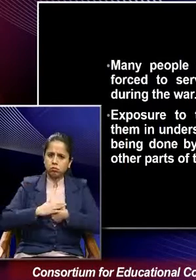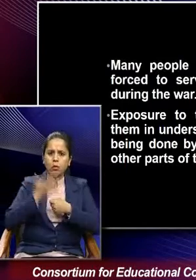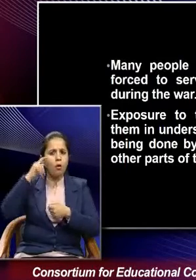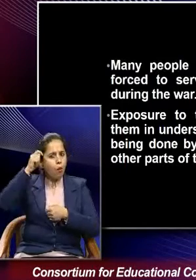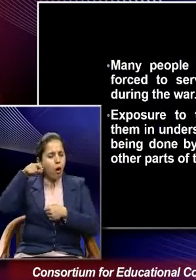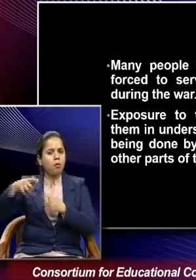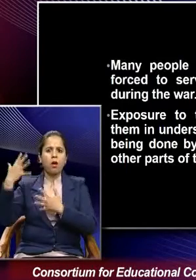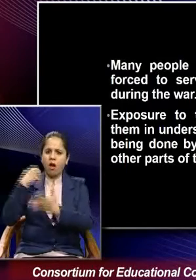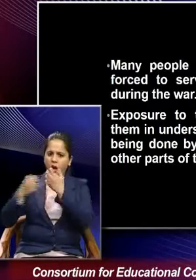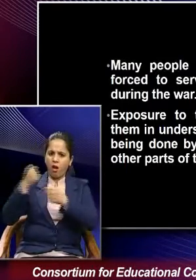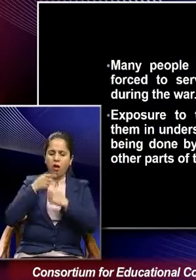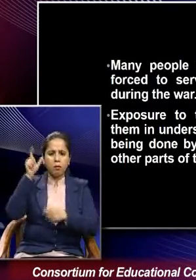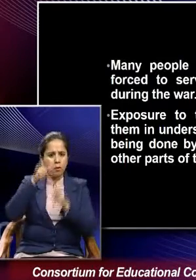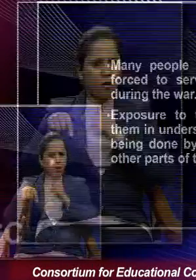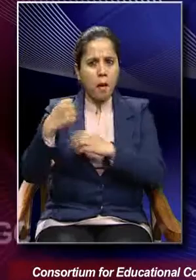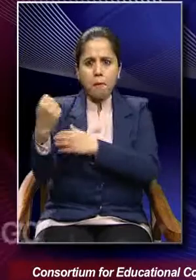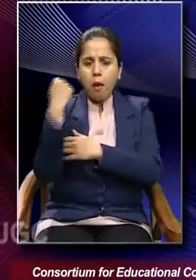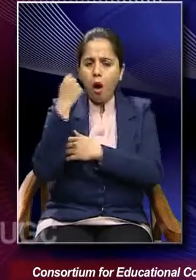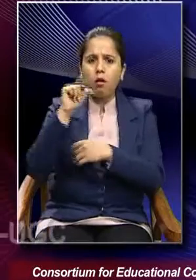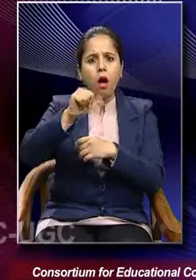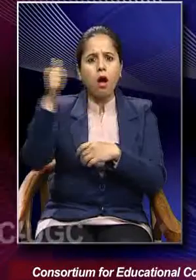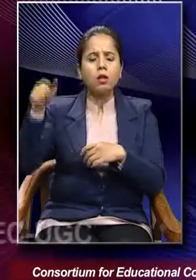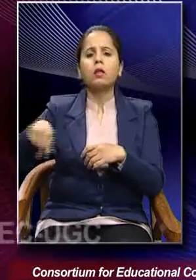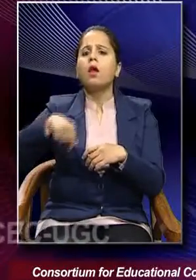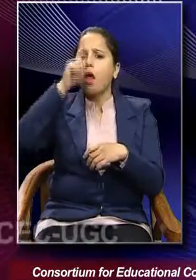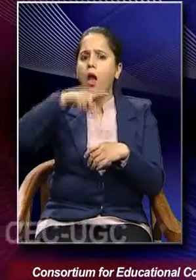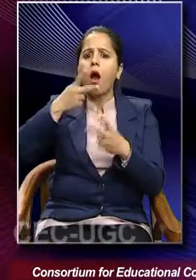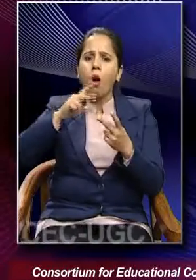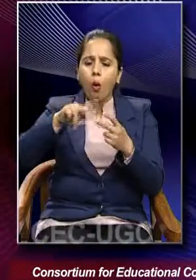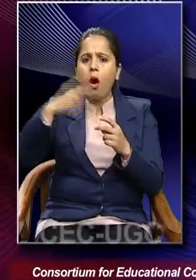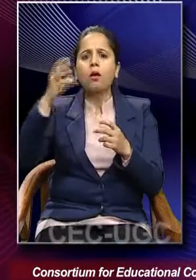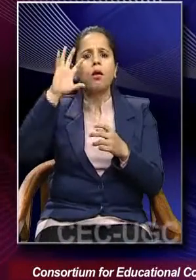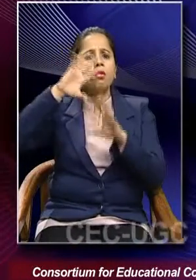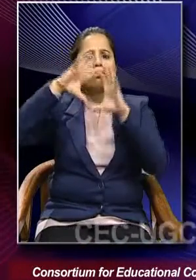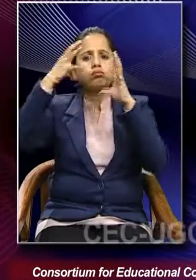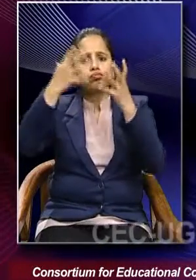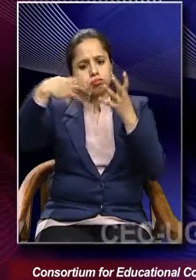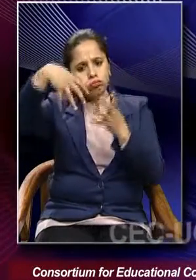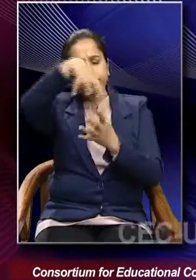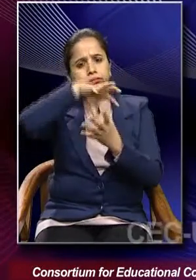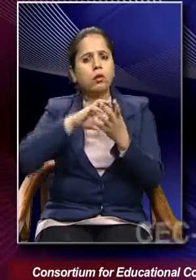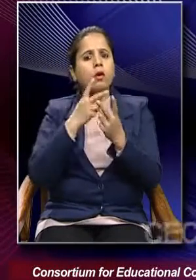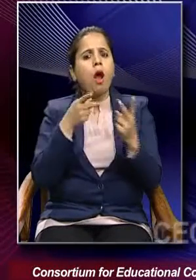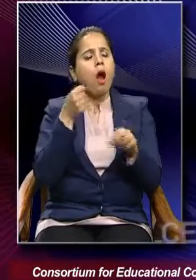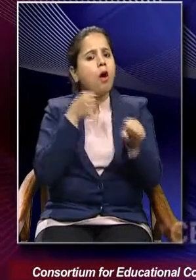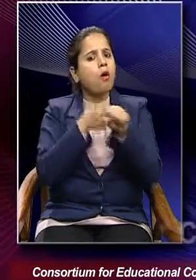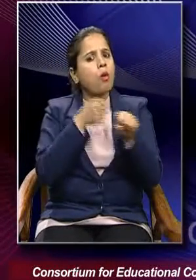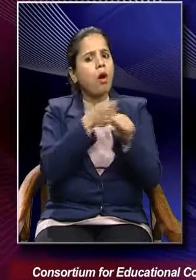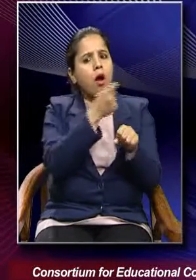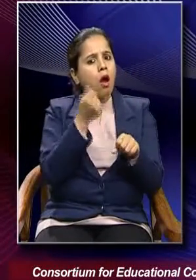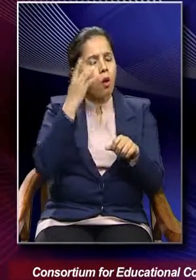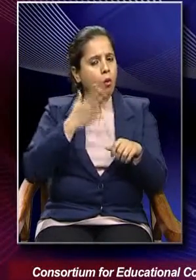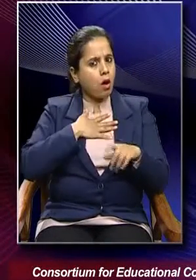colonial powers in other parts of the world and how they were fighting to win over